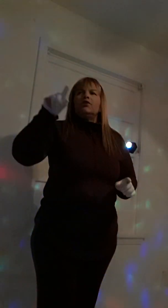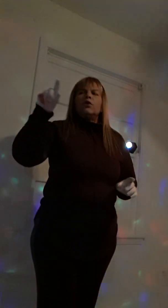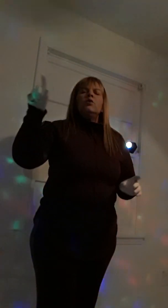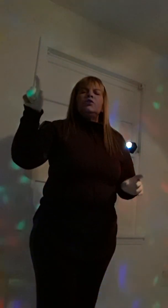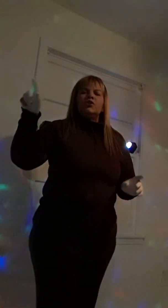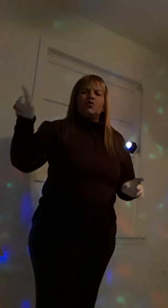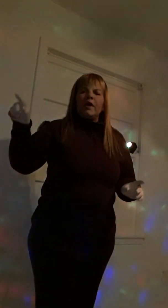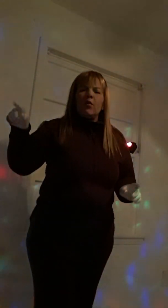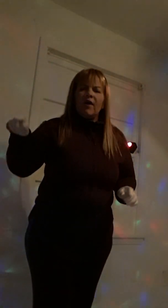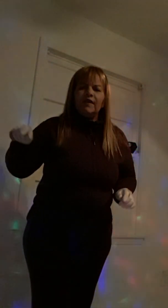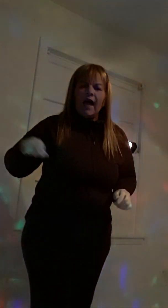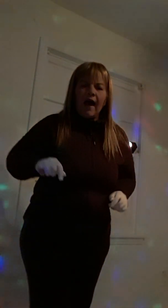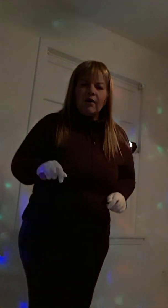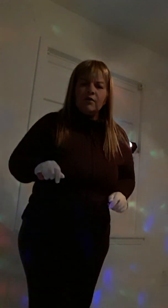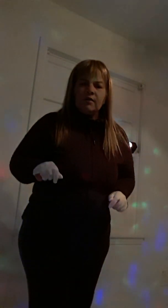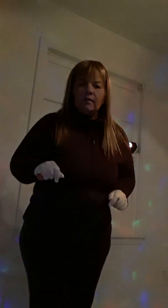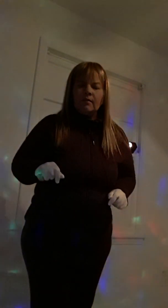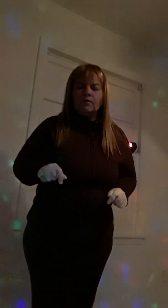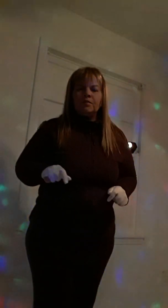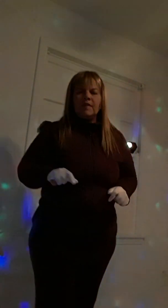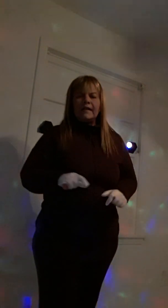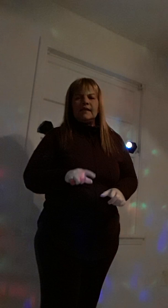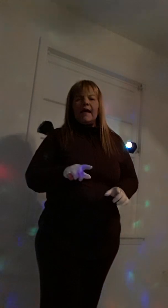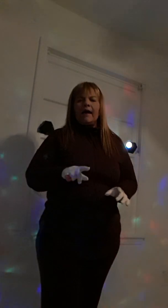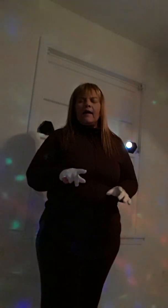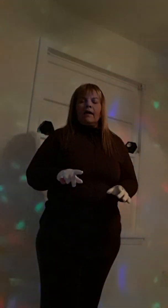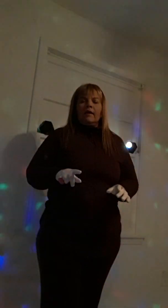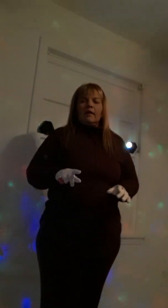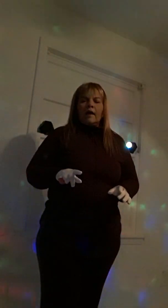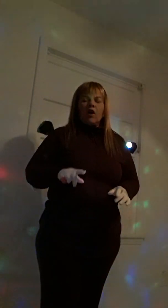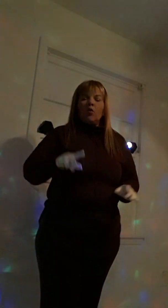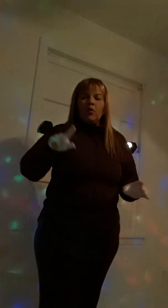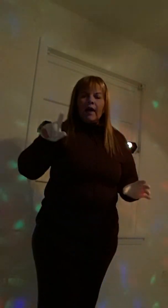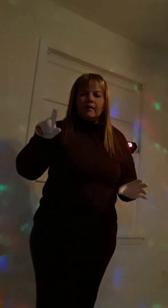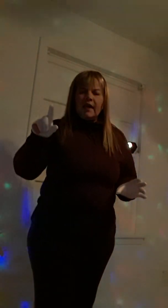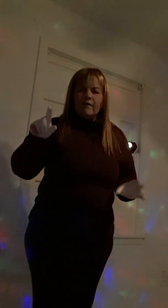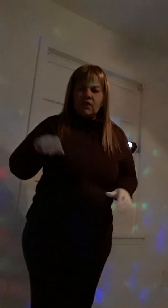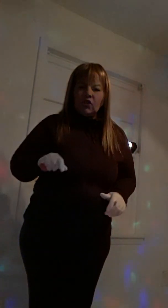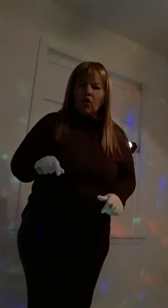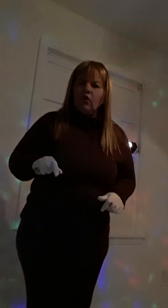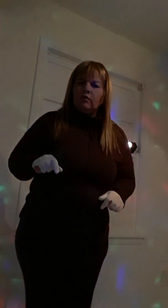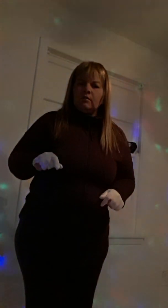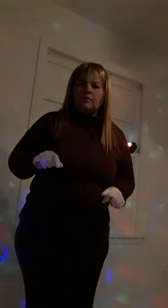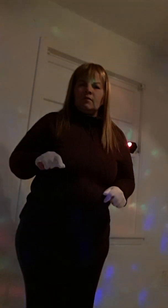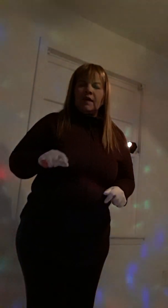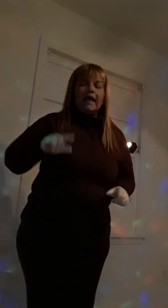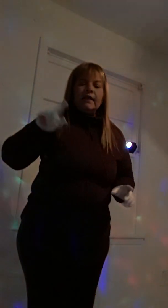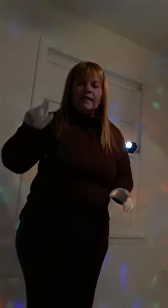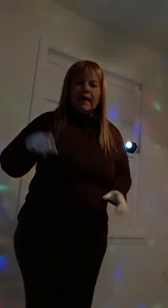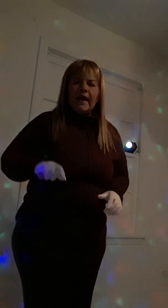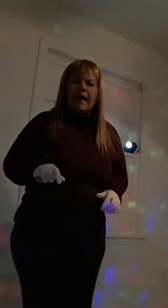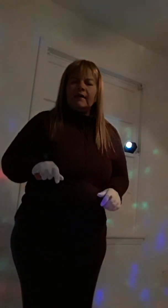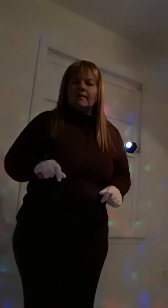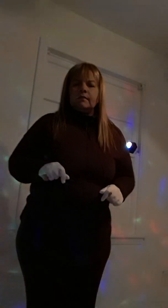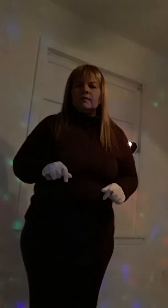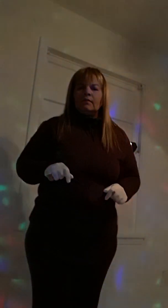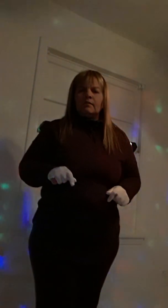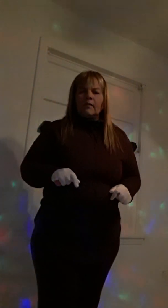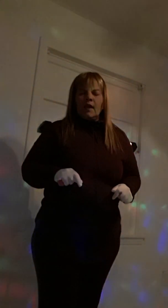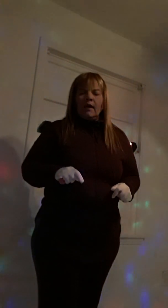school just right around the house, ya sea a como la televisión, el internet,